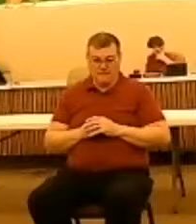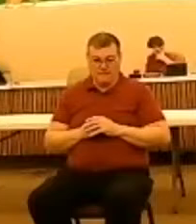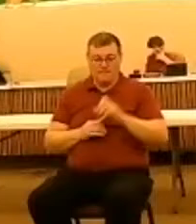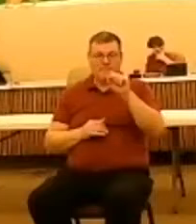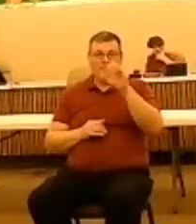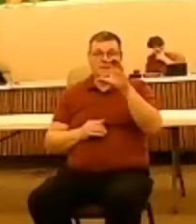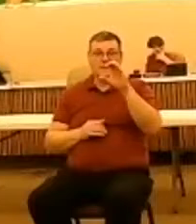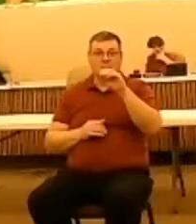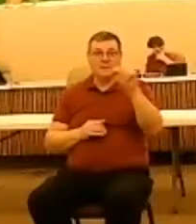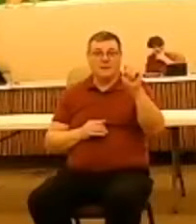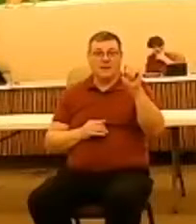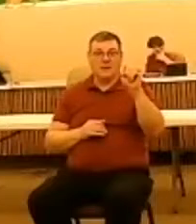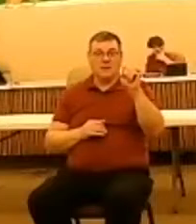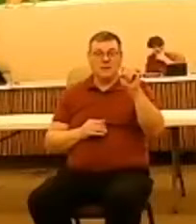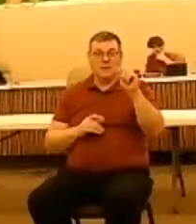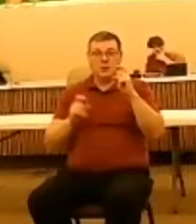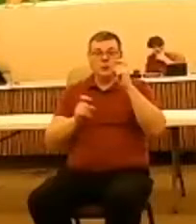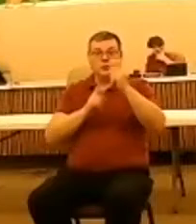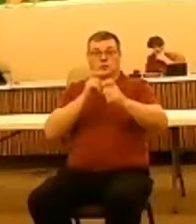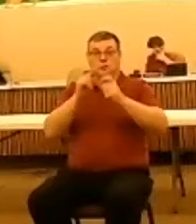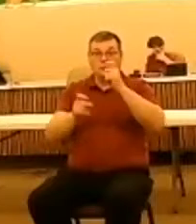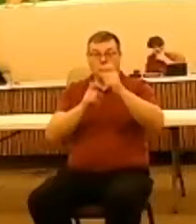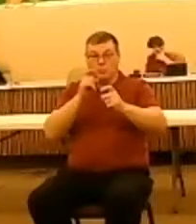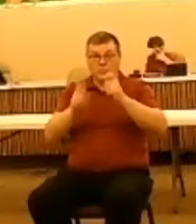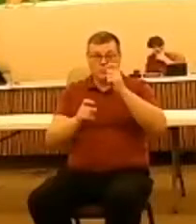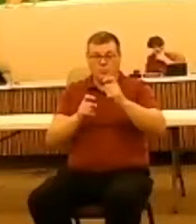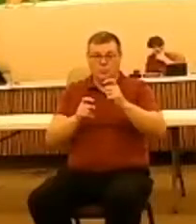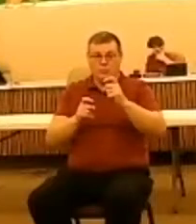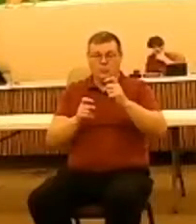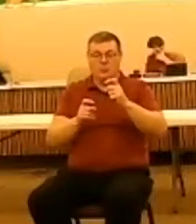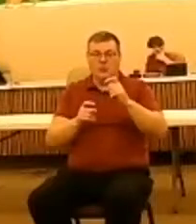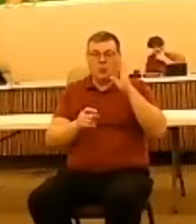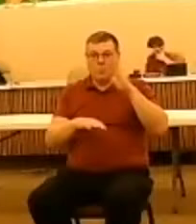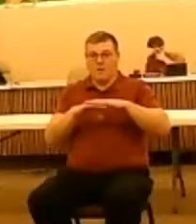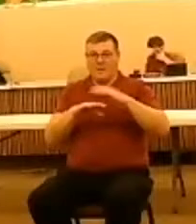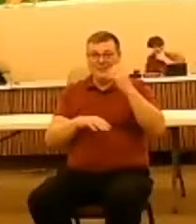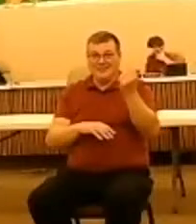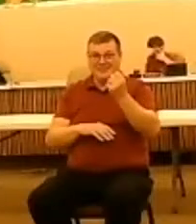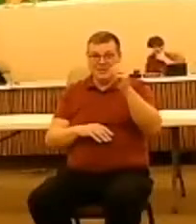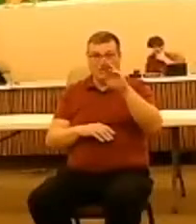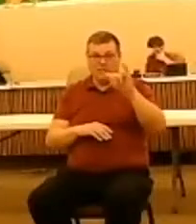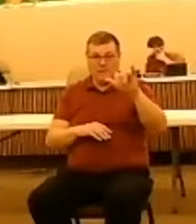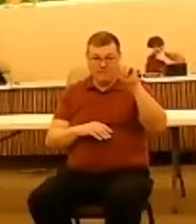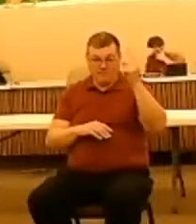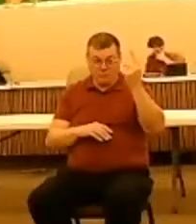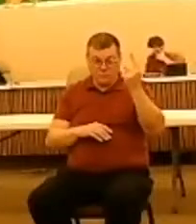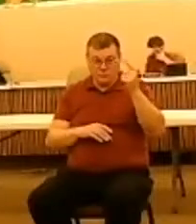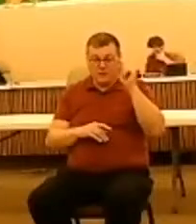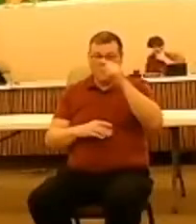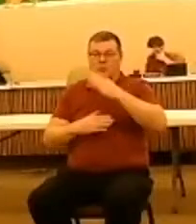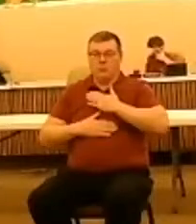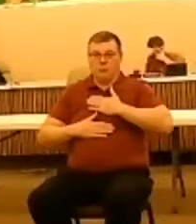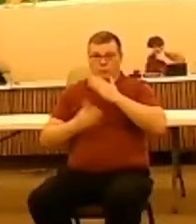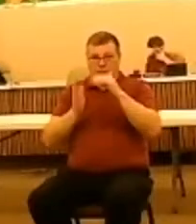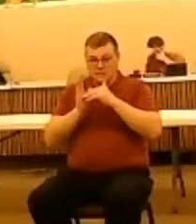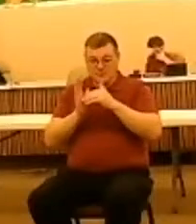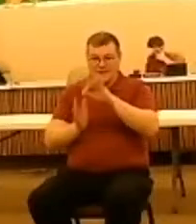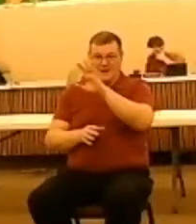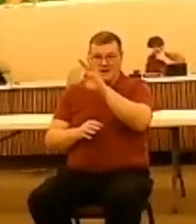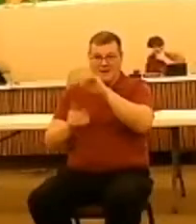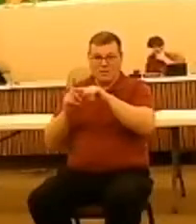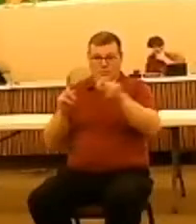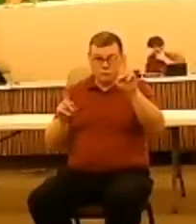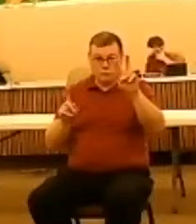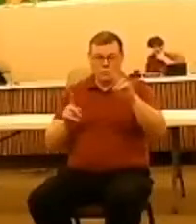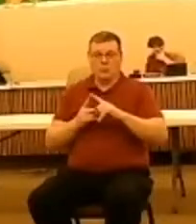Scott's donor drive is scheduled for Saturday, May 1st at the Rec Center, 9 to 2. The event is